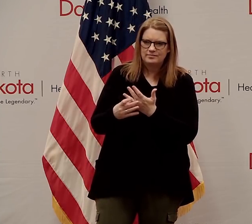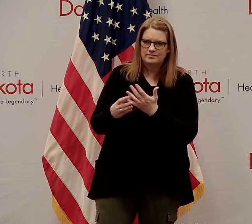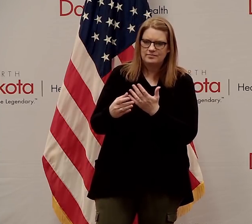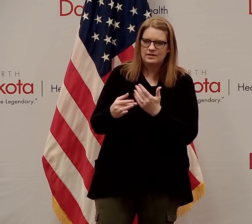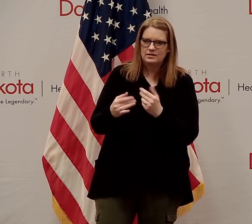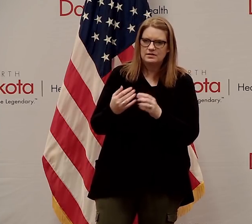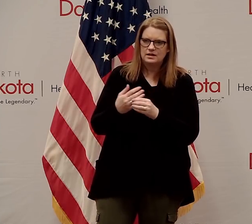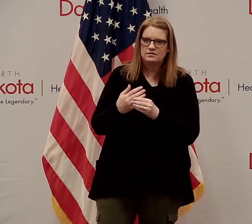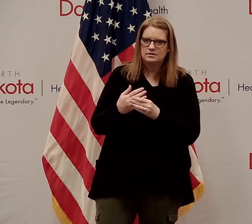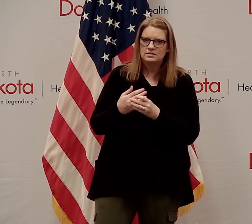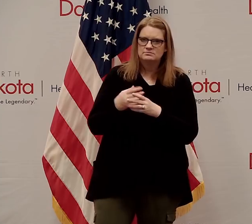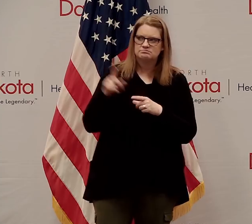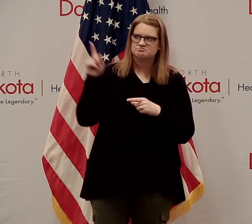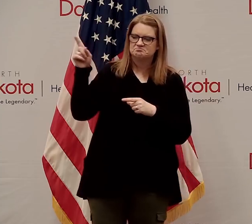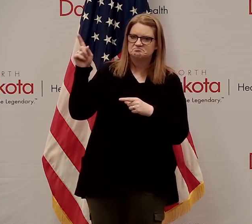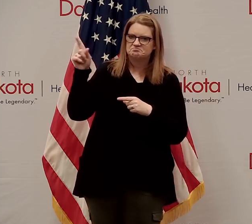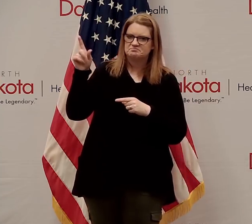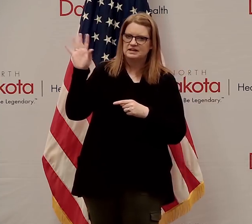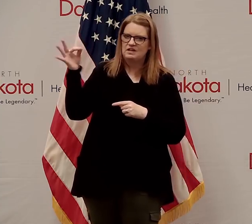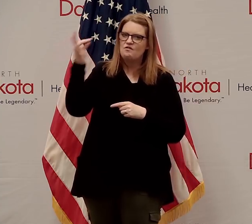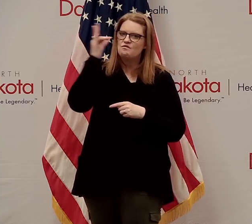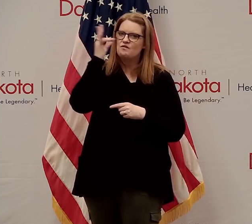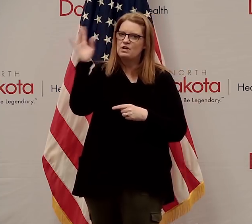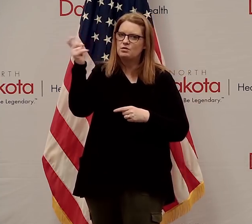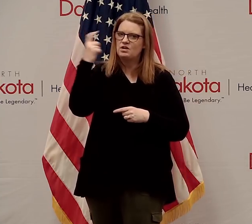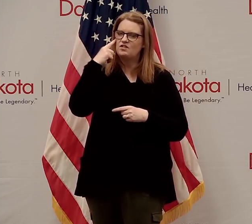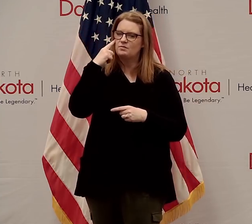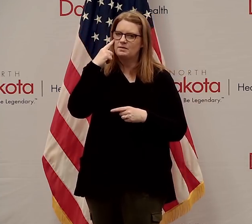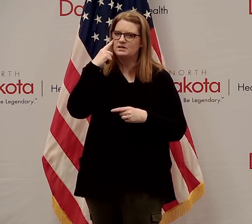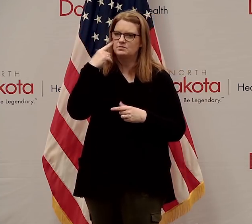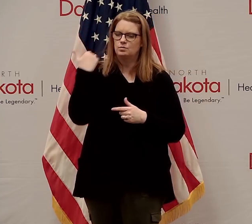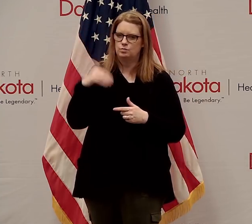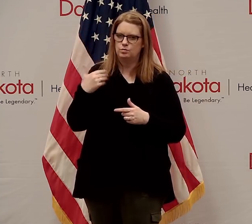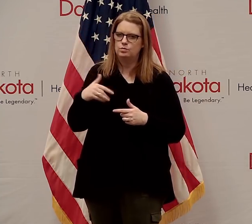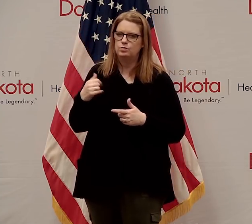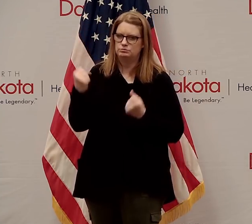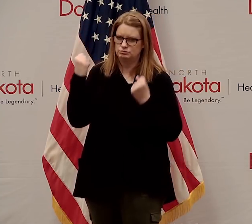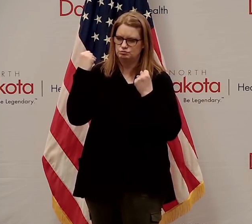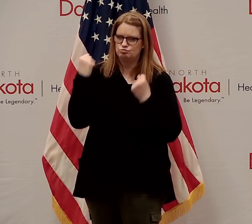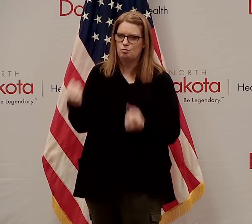that indicates the federal government's strong partnership